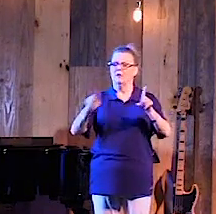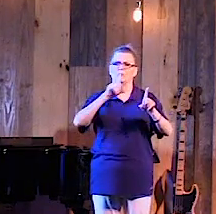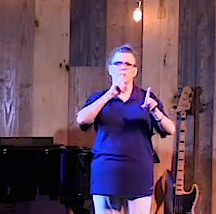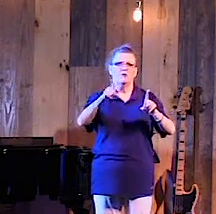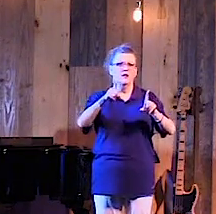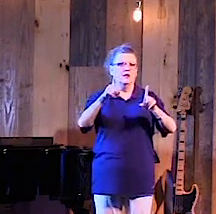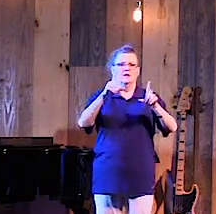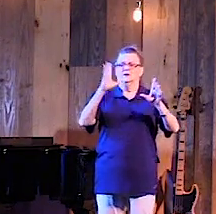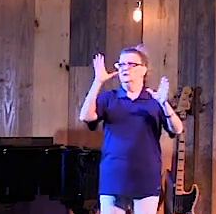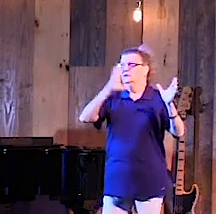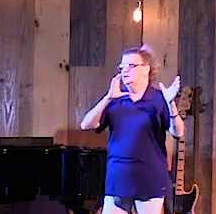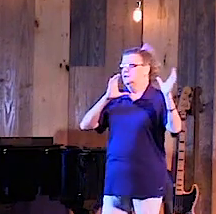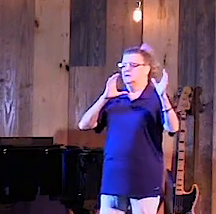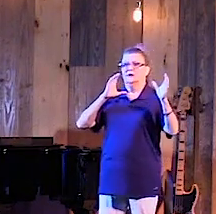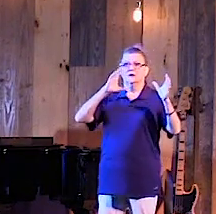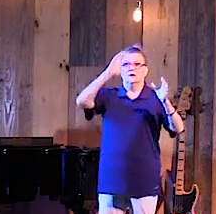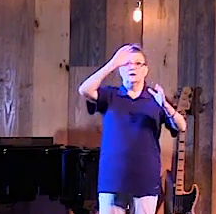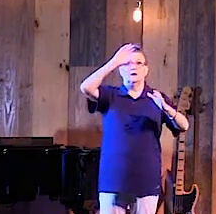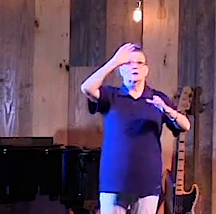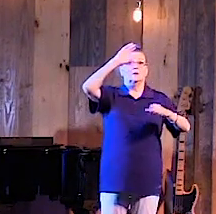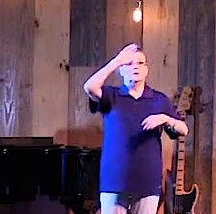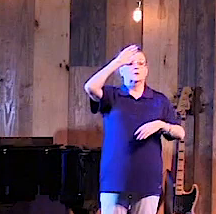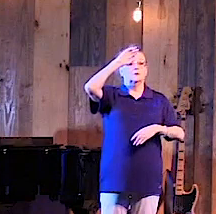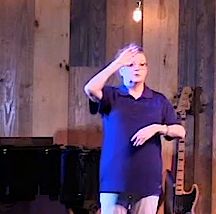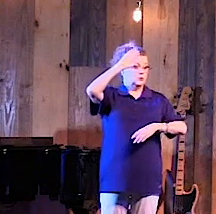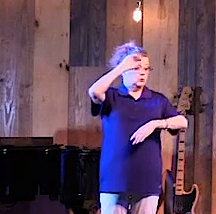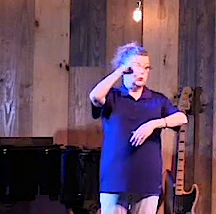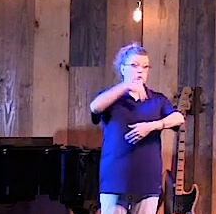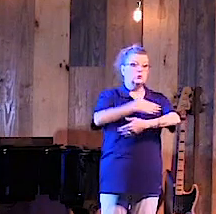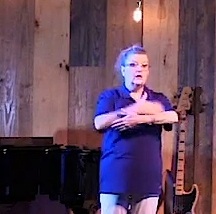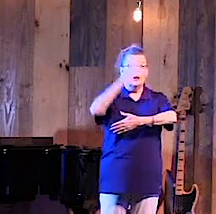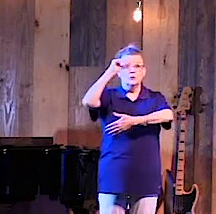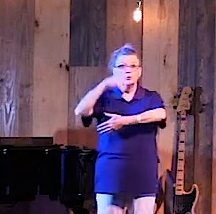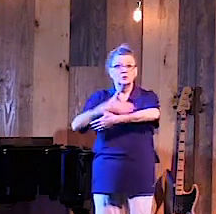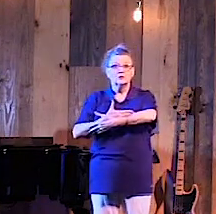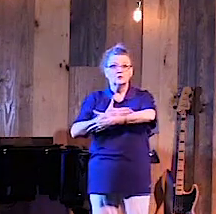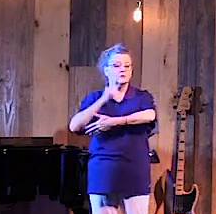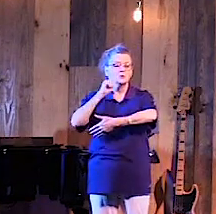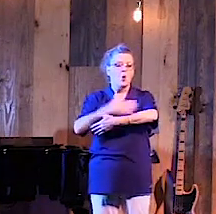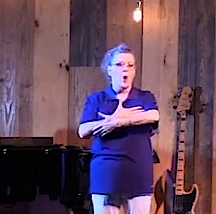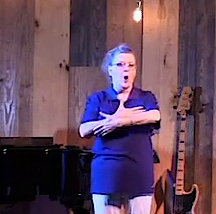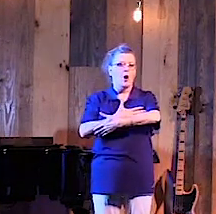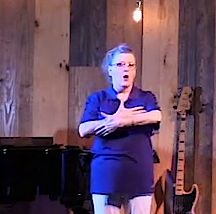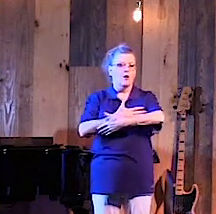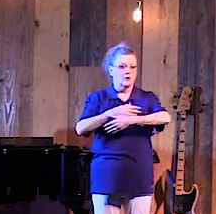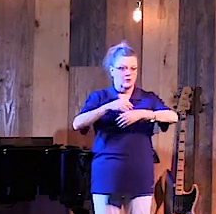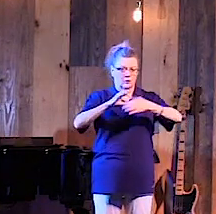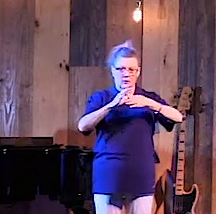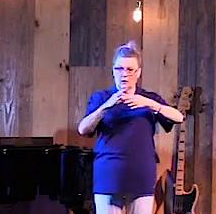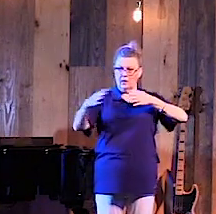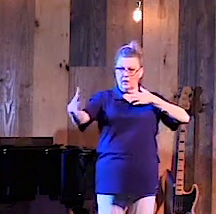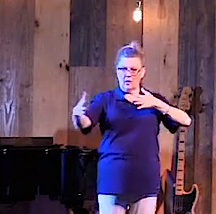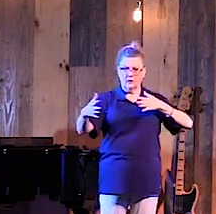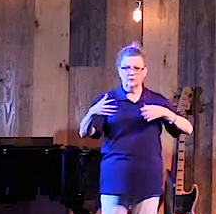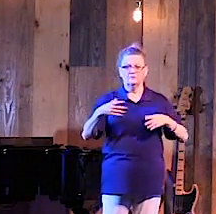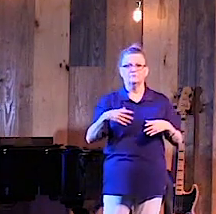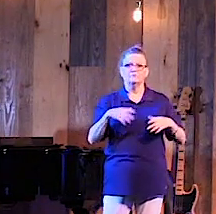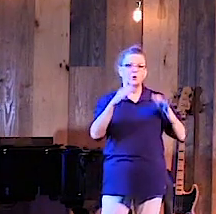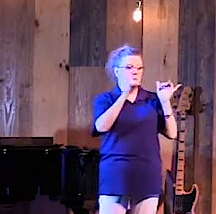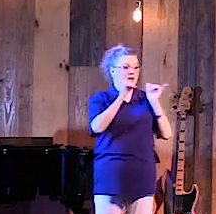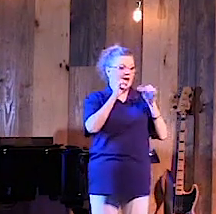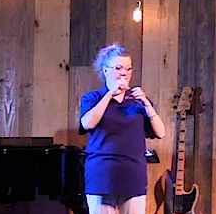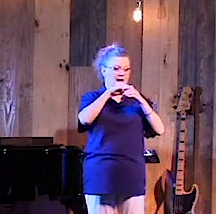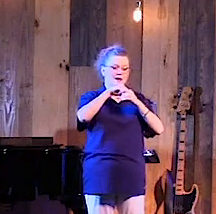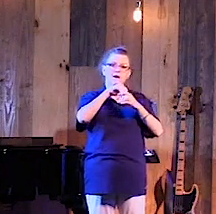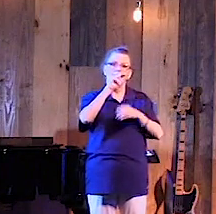child. I mean, have you ever been in Walmart and your kids are with you? They're having fun, goofing off, and then you turn around